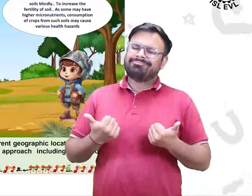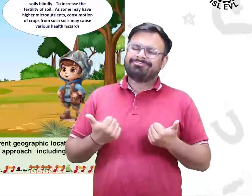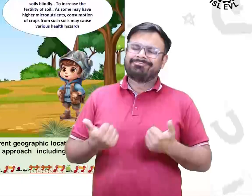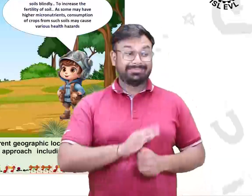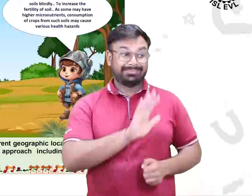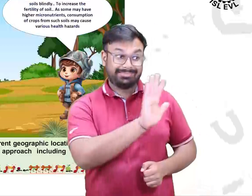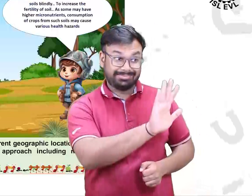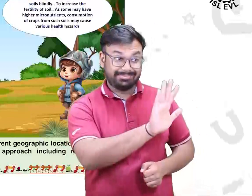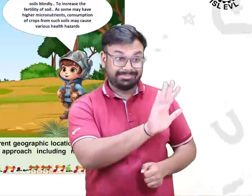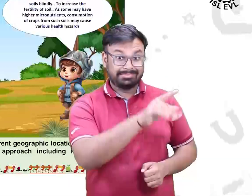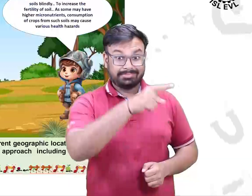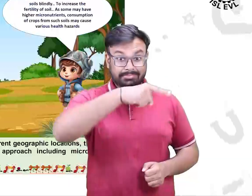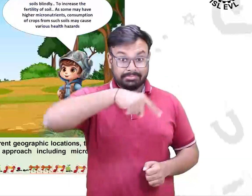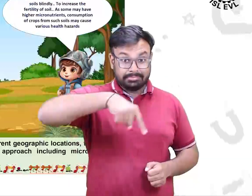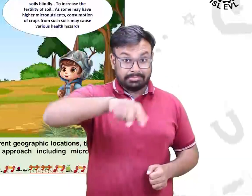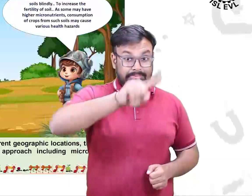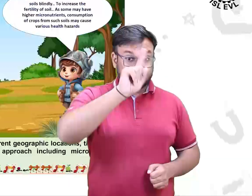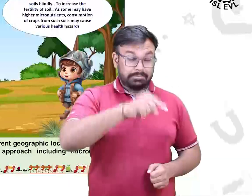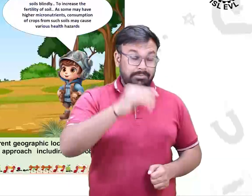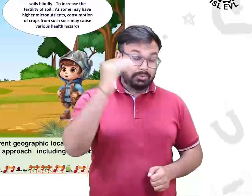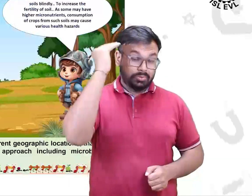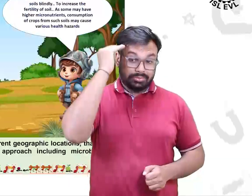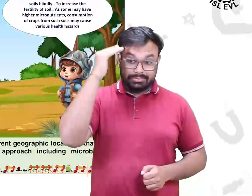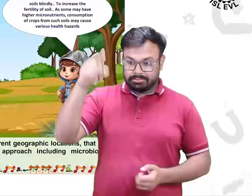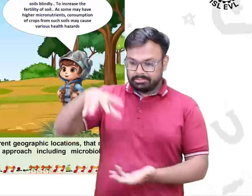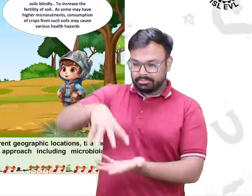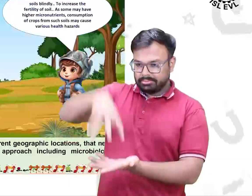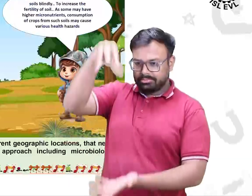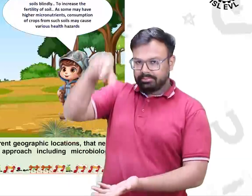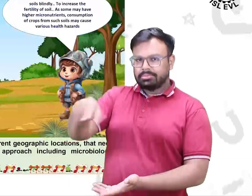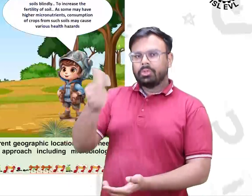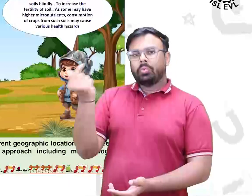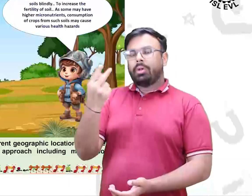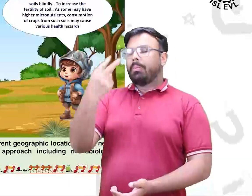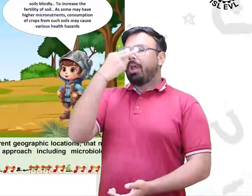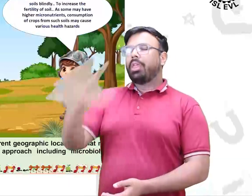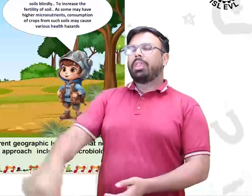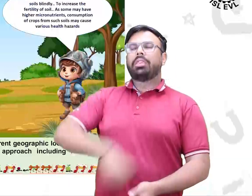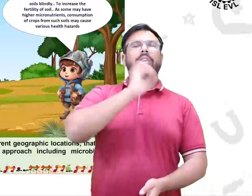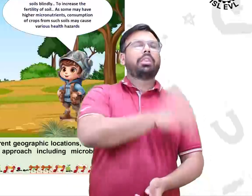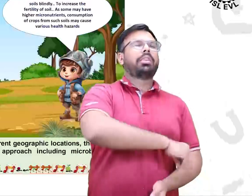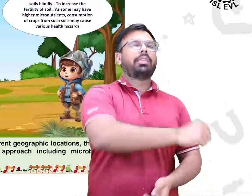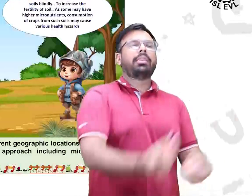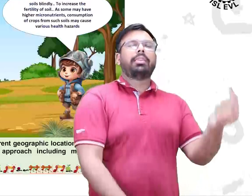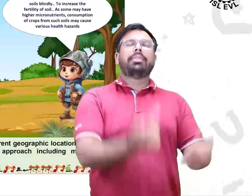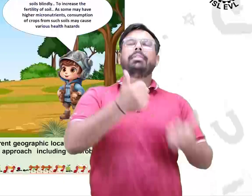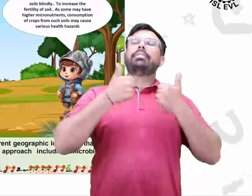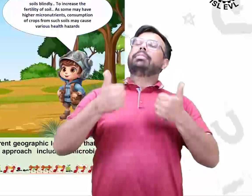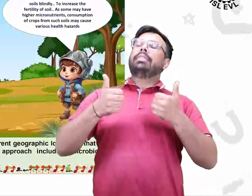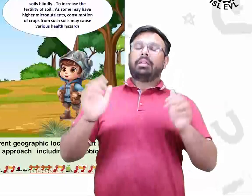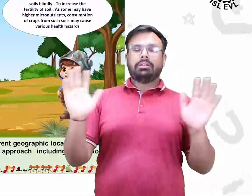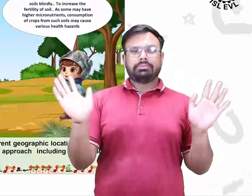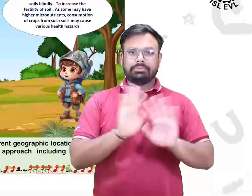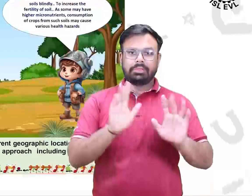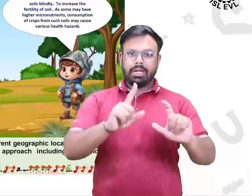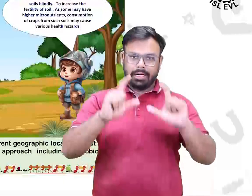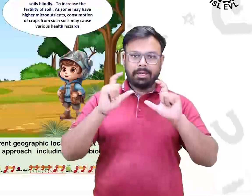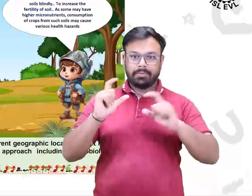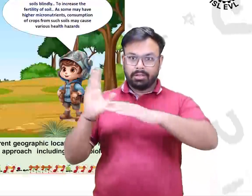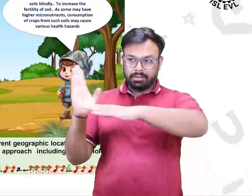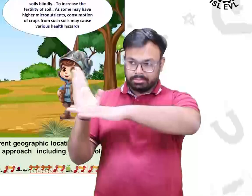One should not use this termite soil blindly to increase the fertility of